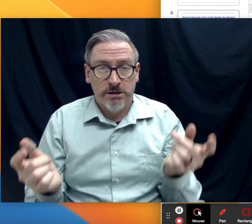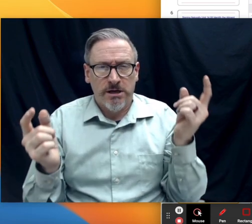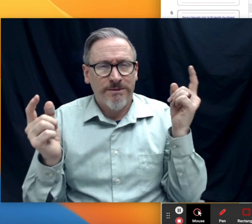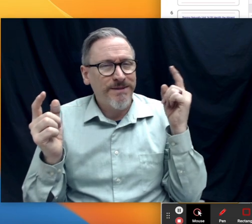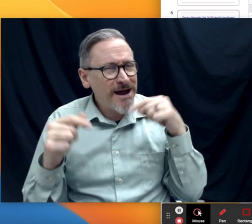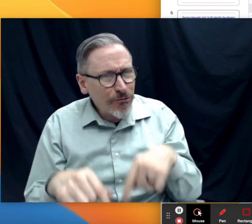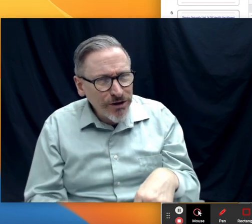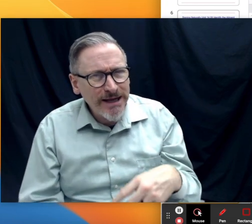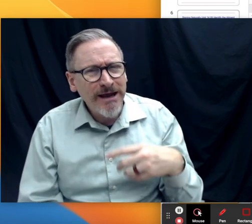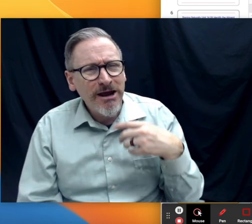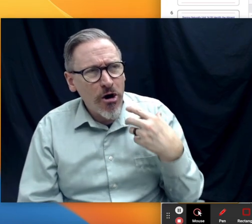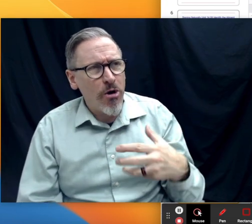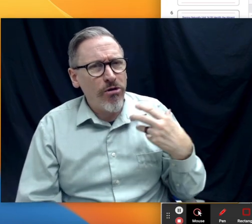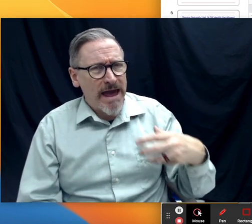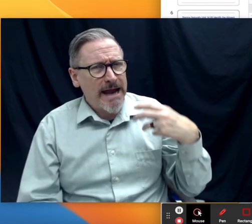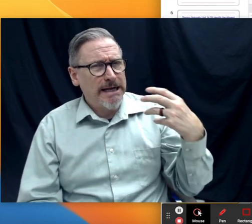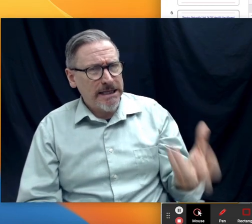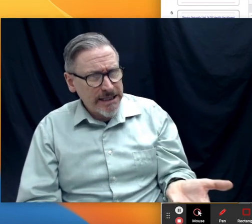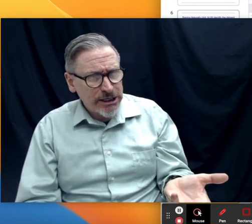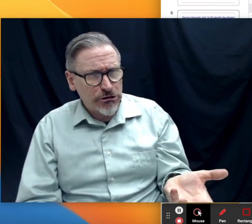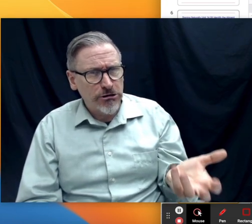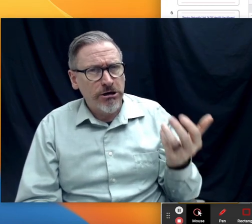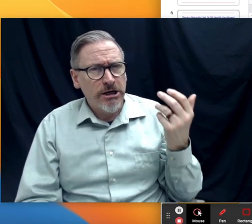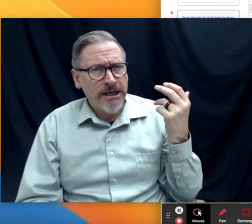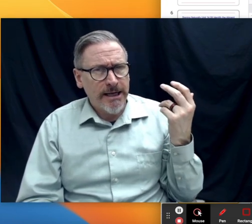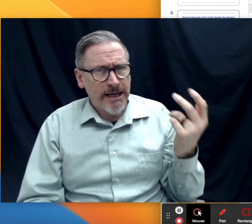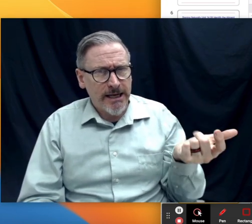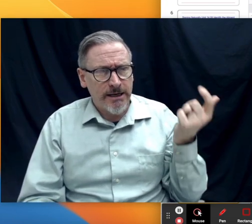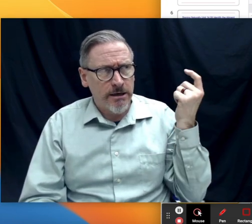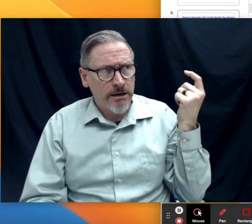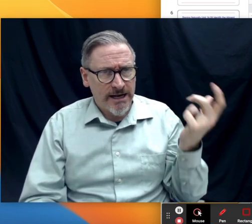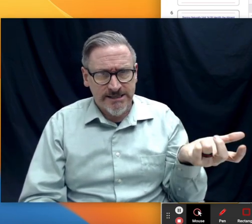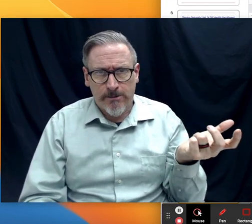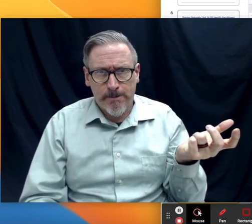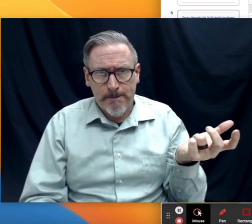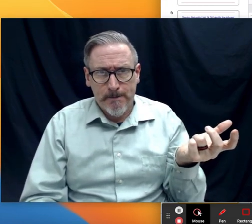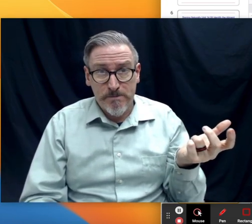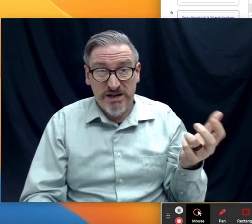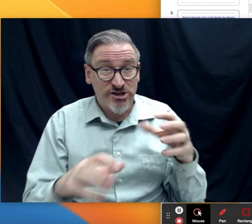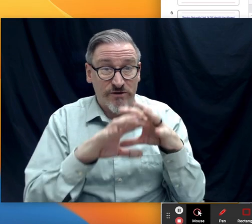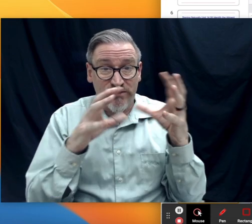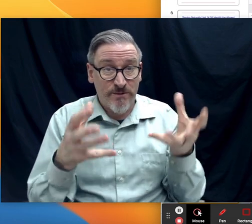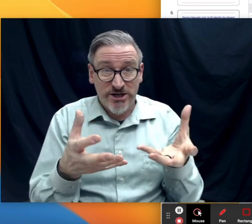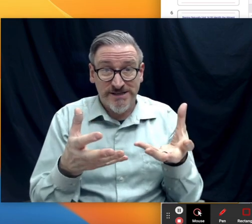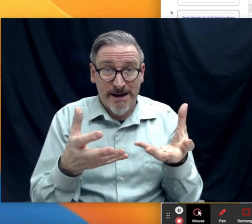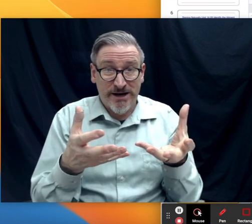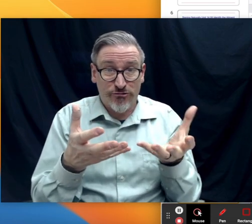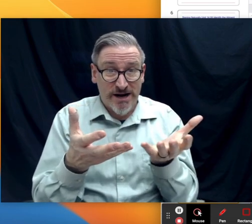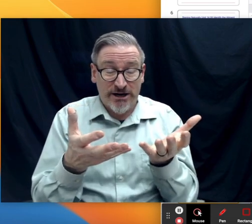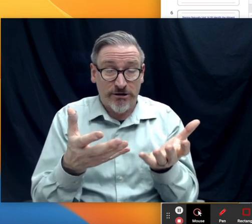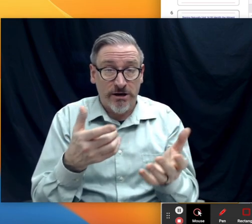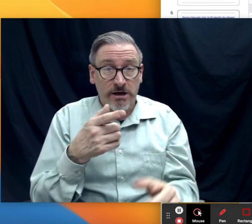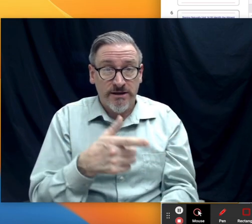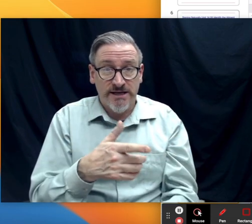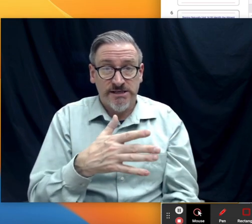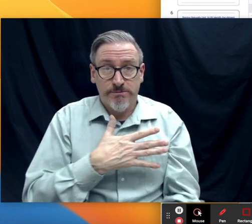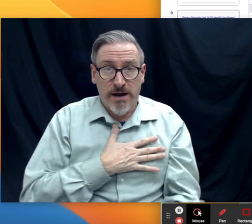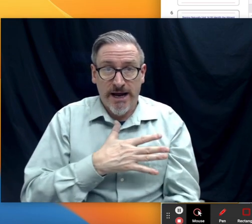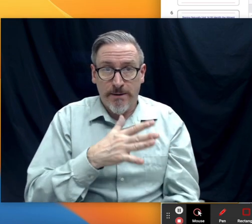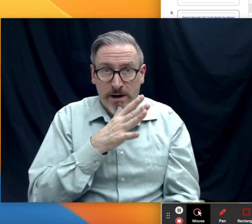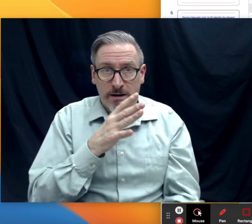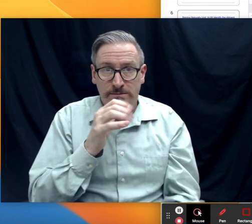English, but not really all that clear in ASL because all the information is happening right here.